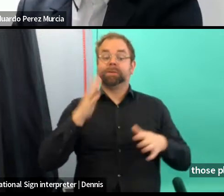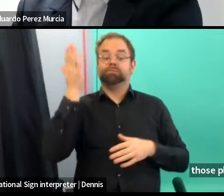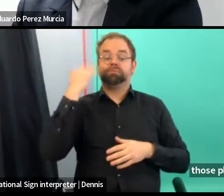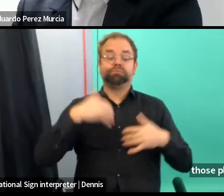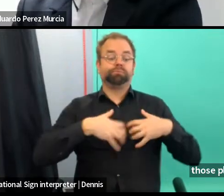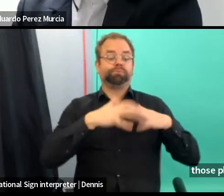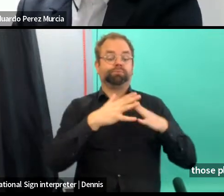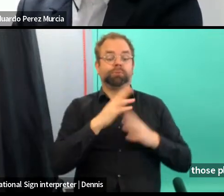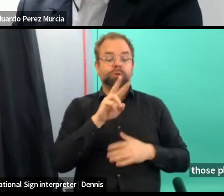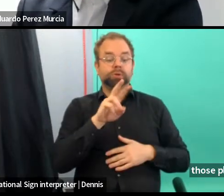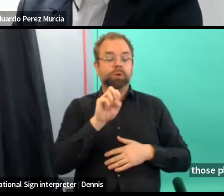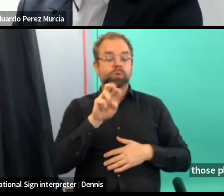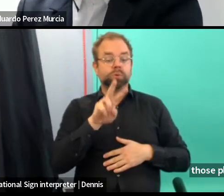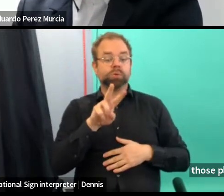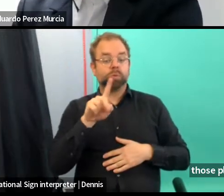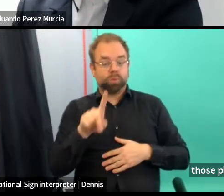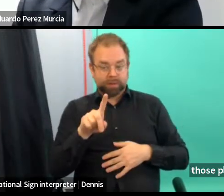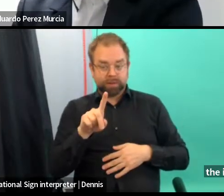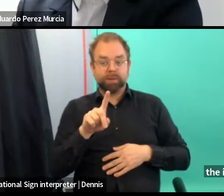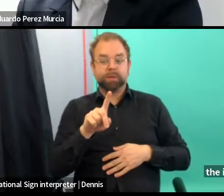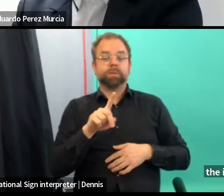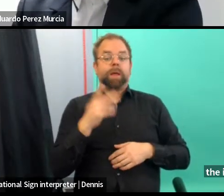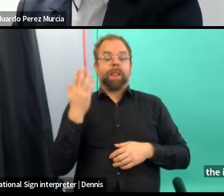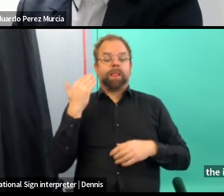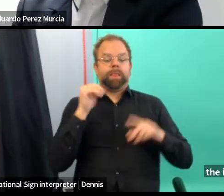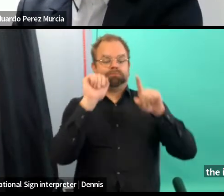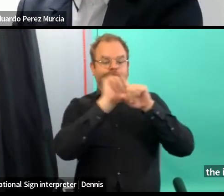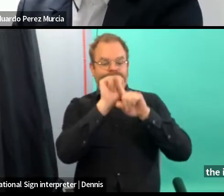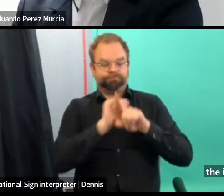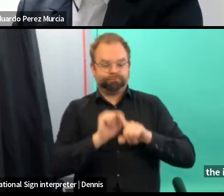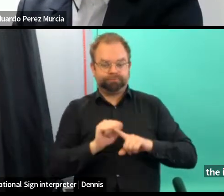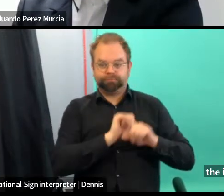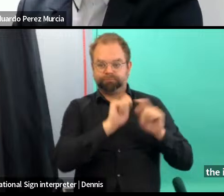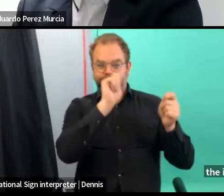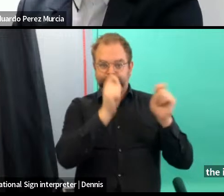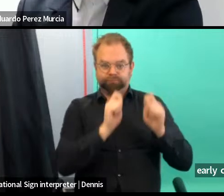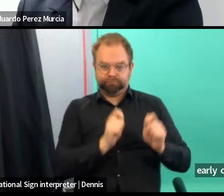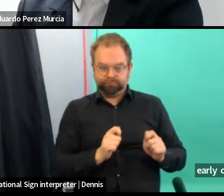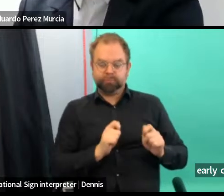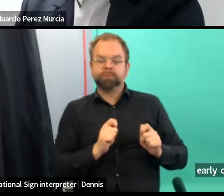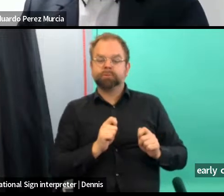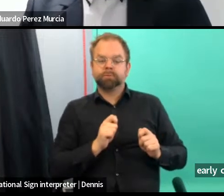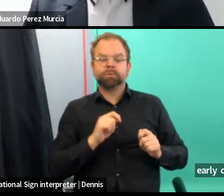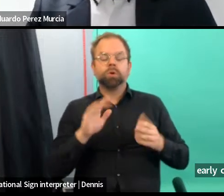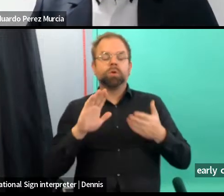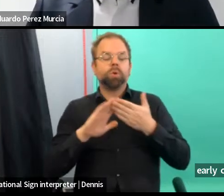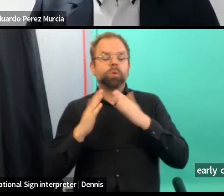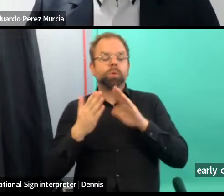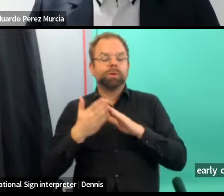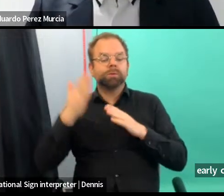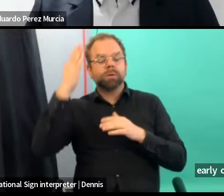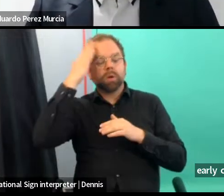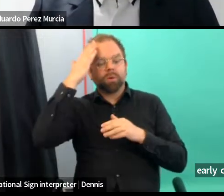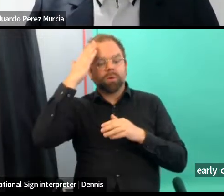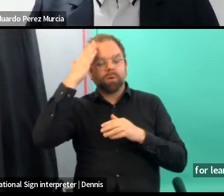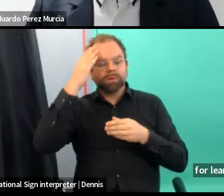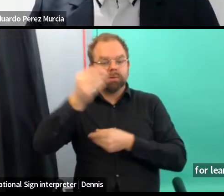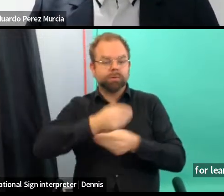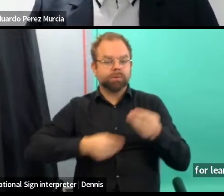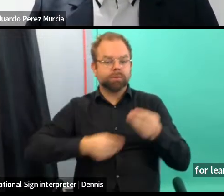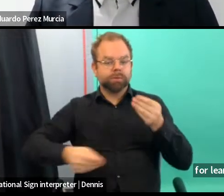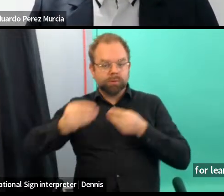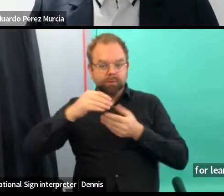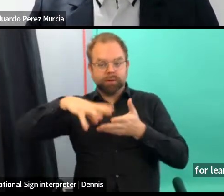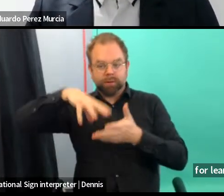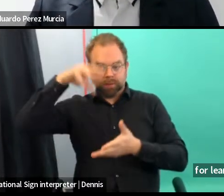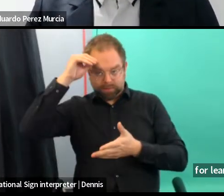and early childhood as a community for learning and for purposes of collaborating on advocacy and